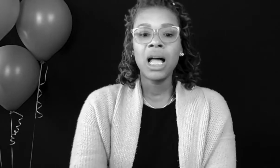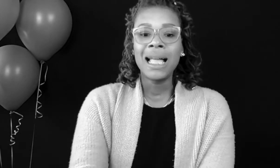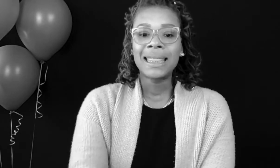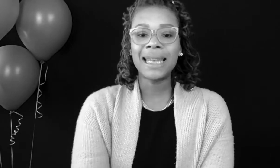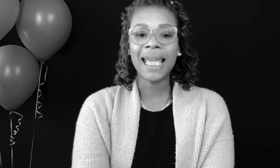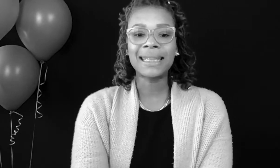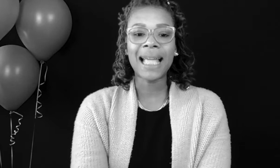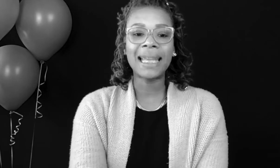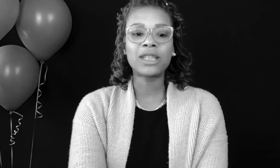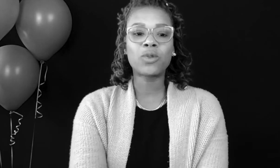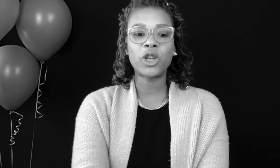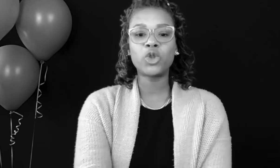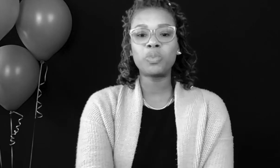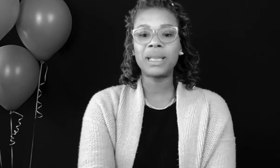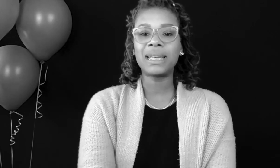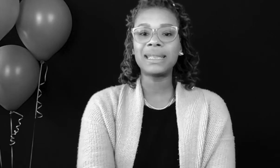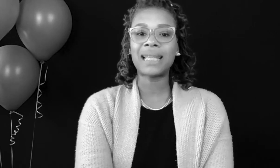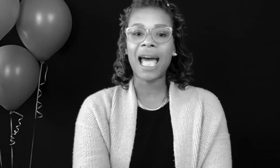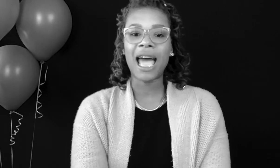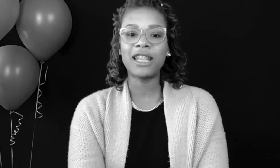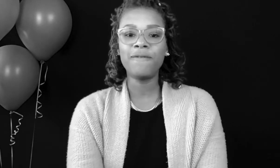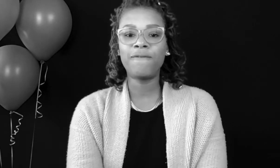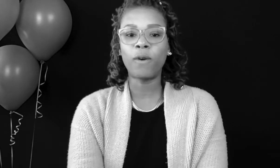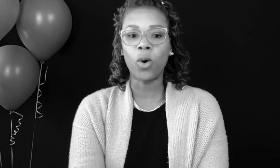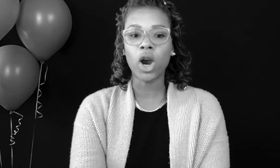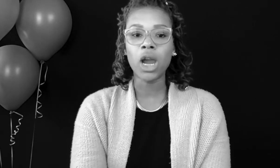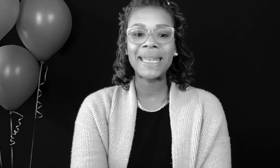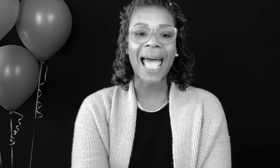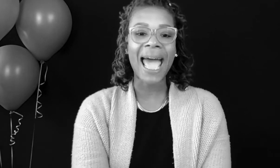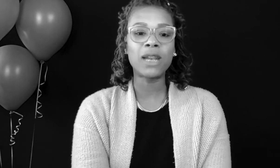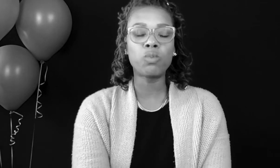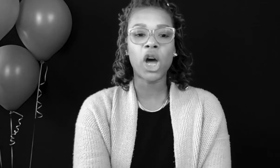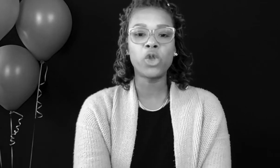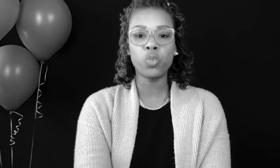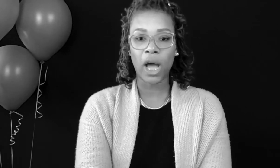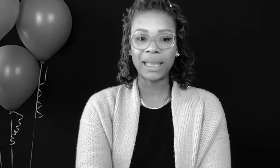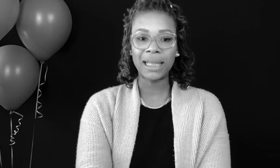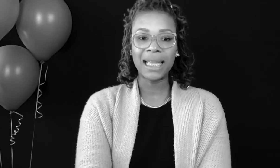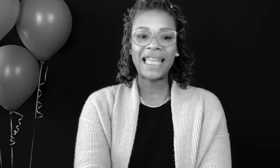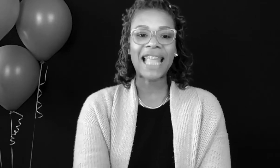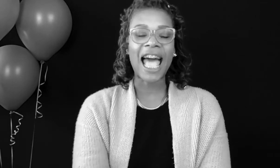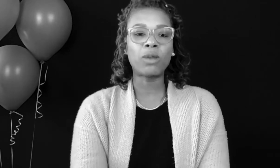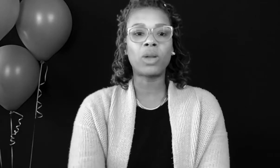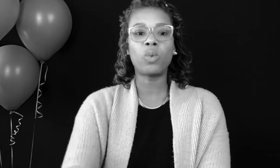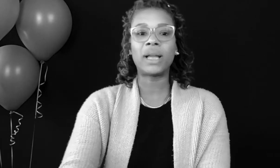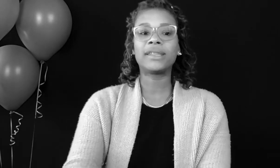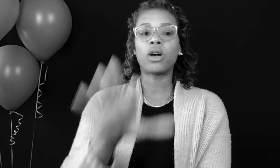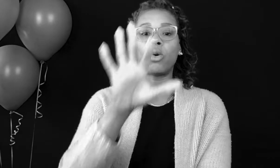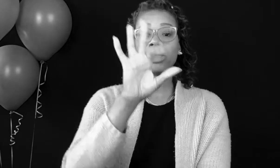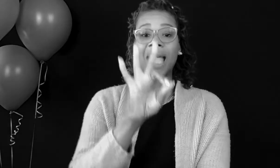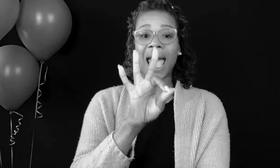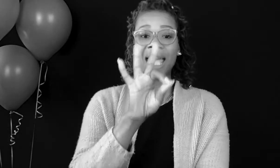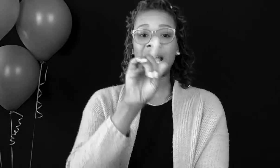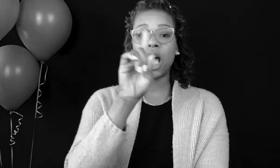The next sign is going to be the sign for 911. 911. So